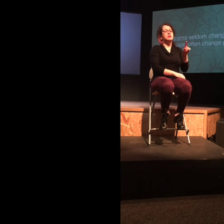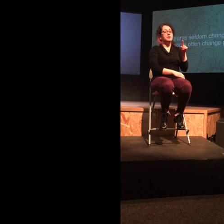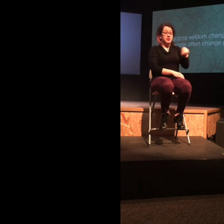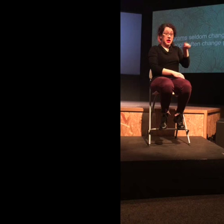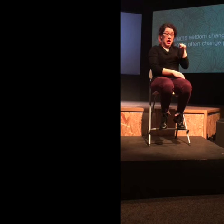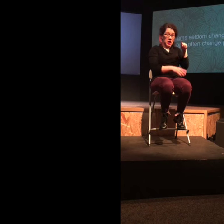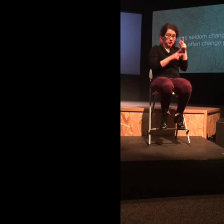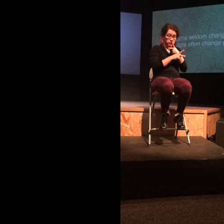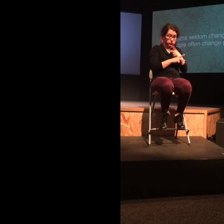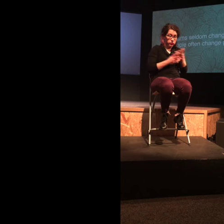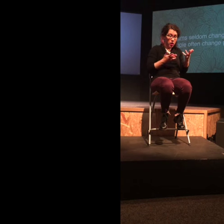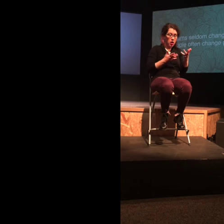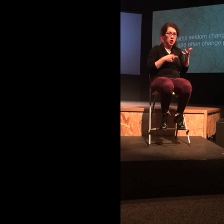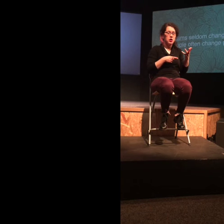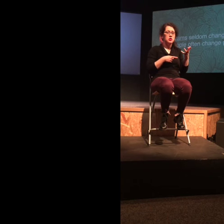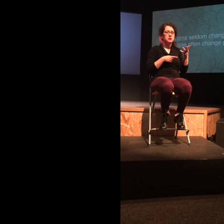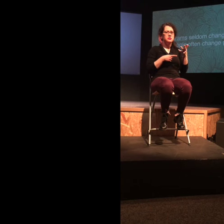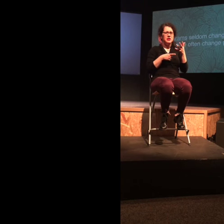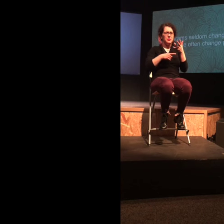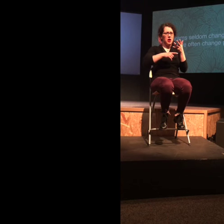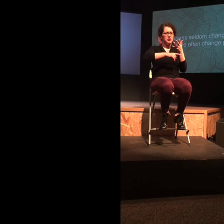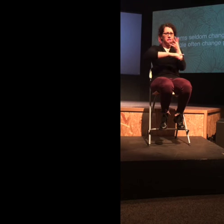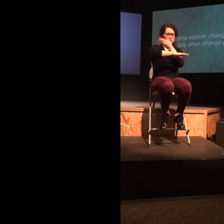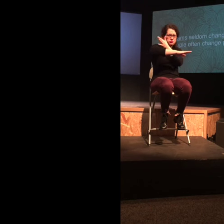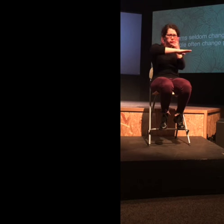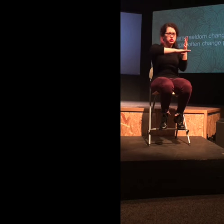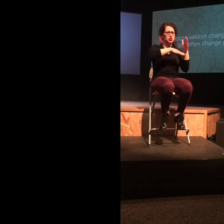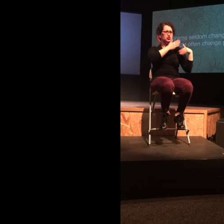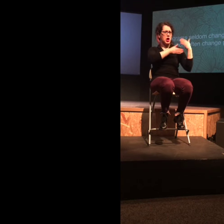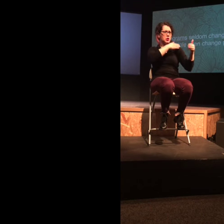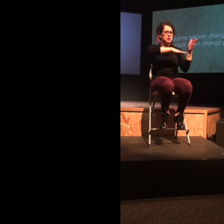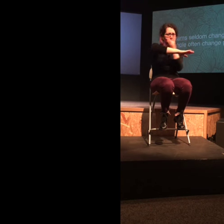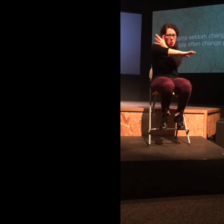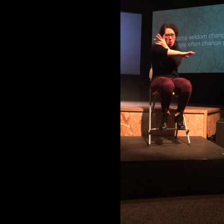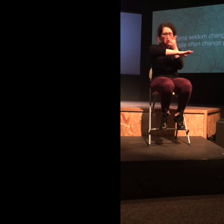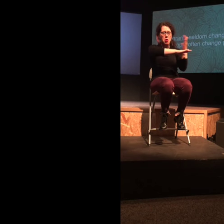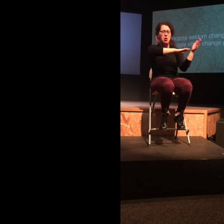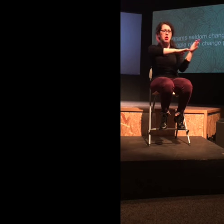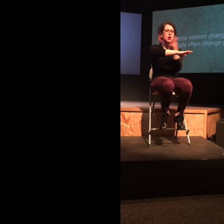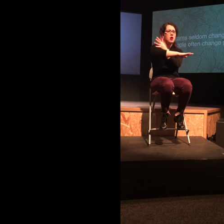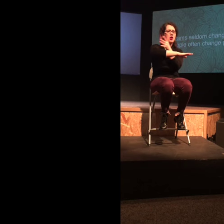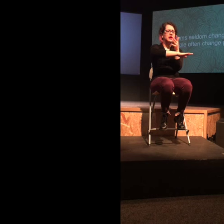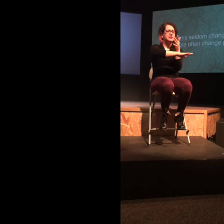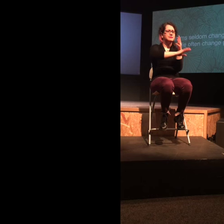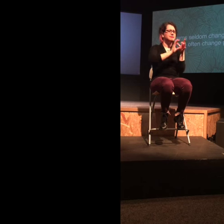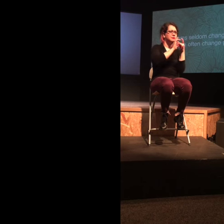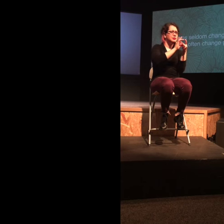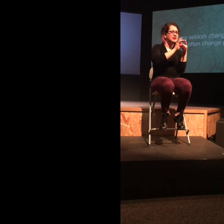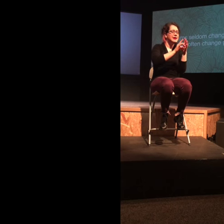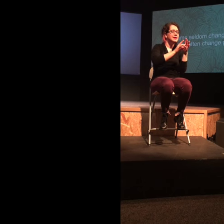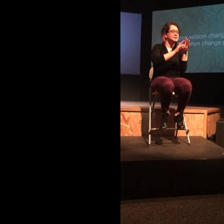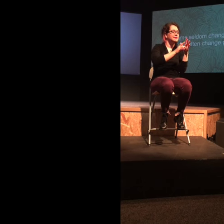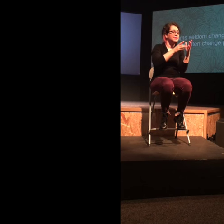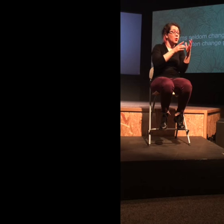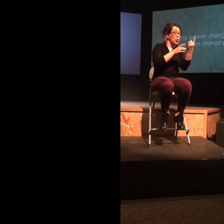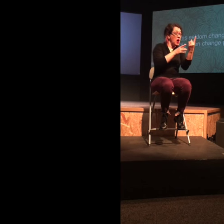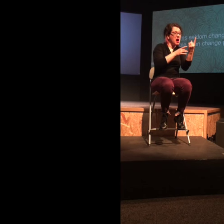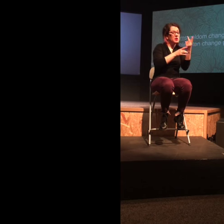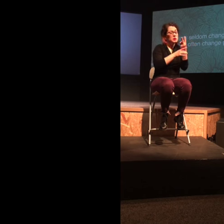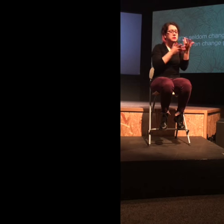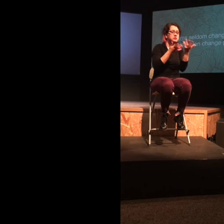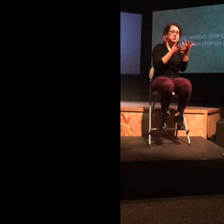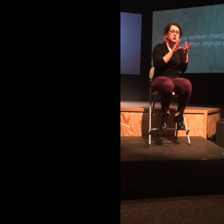which is really interesting, is it's not even just about intergenerational relationships, it's the actual number of intergenerational relationships that a kid would have.